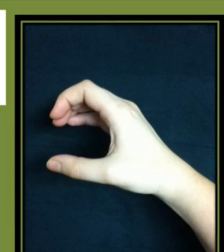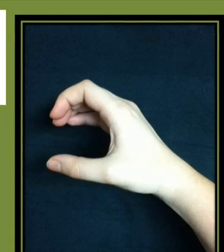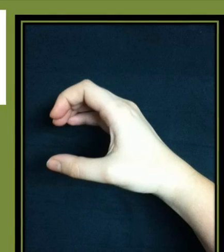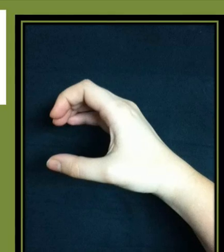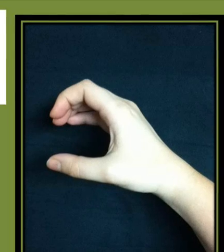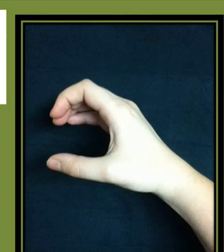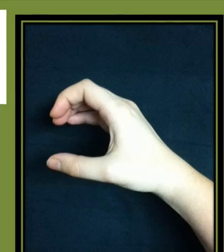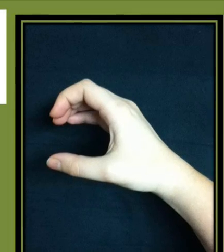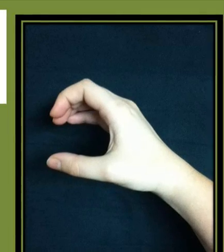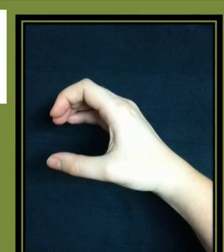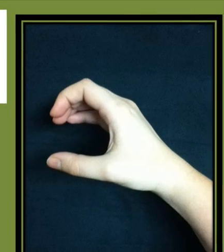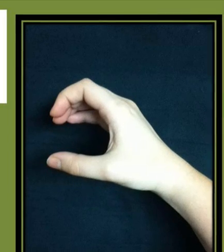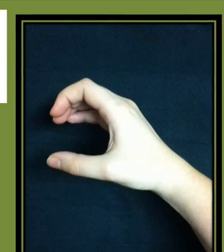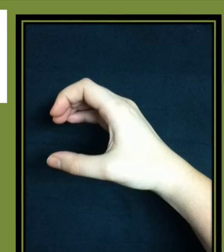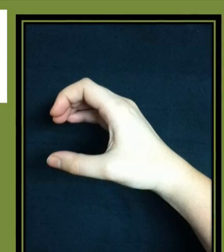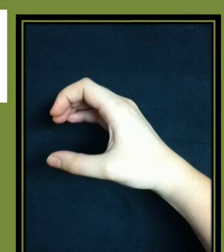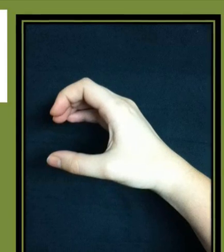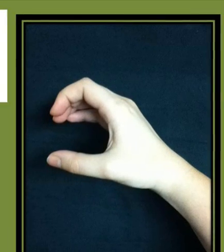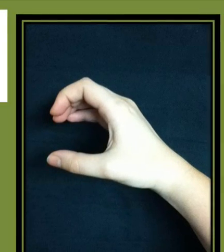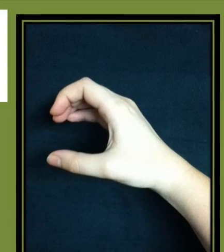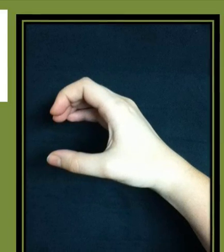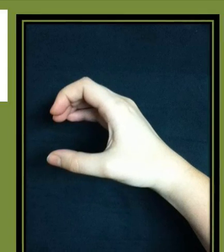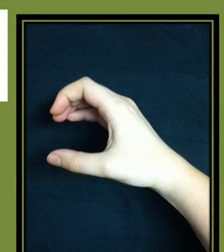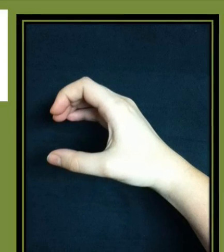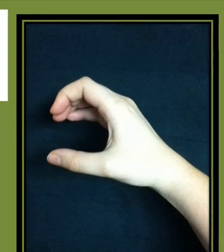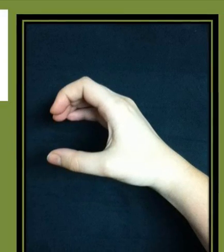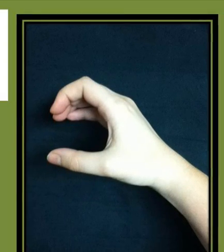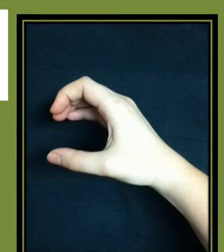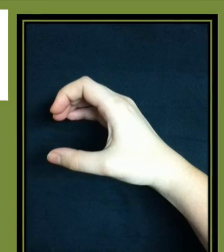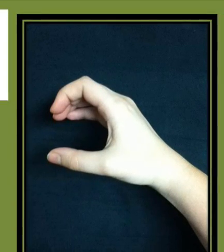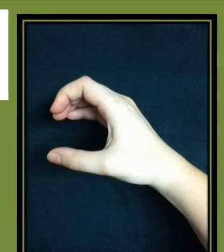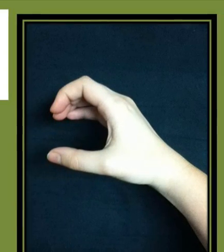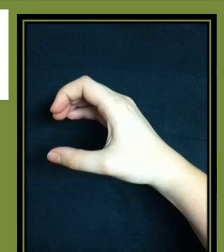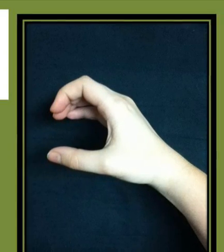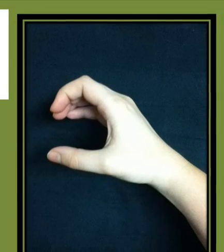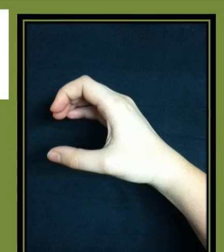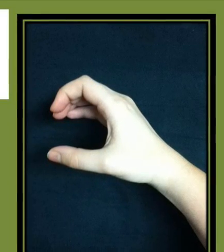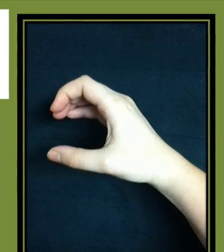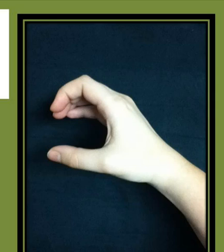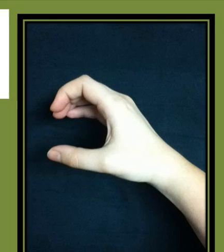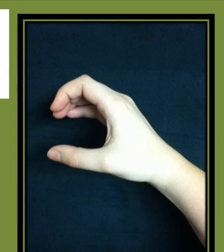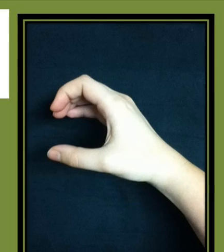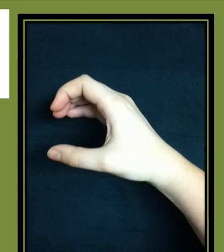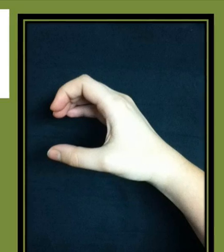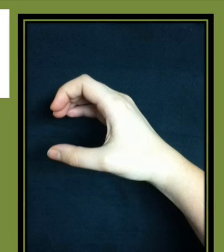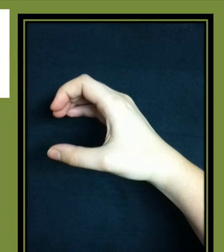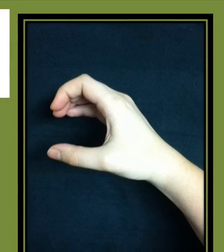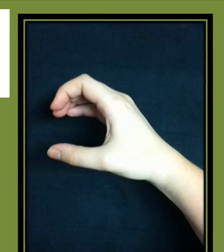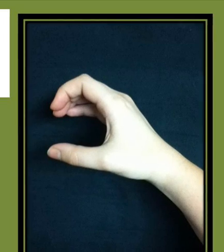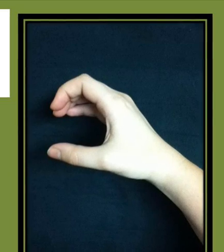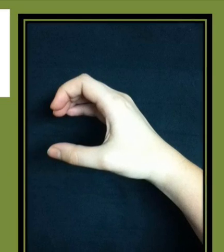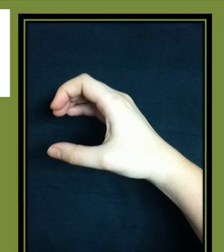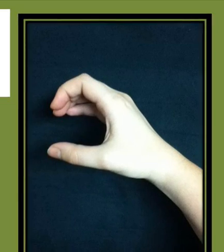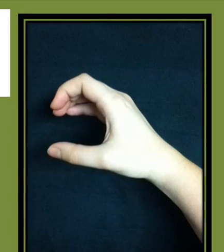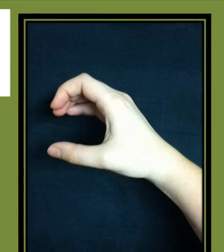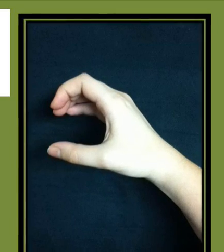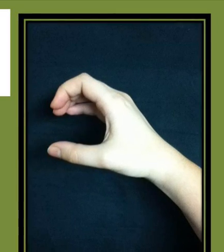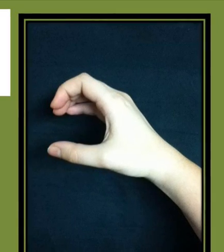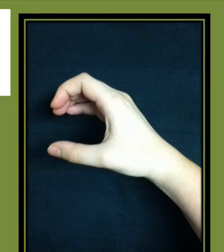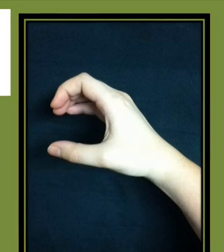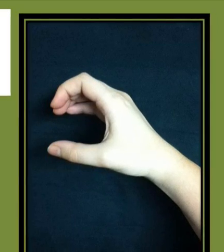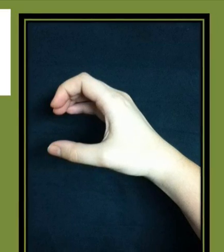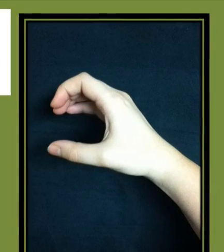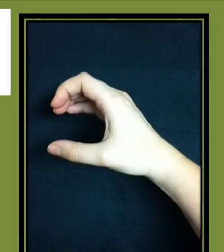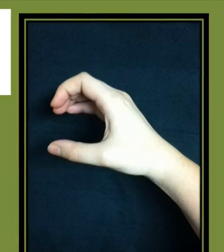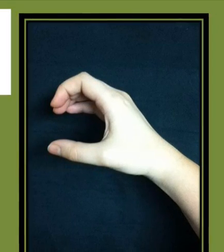and pinky finger so that they make an arch. Next, you will slightly bend your thumb. As you start to bend your